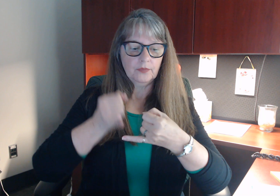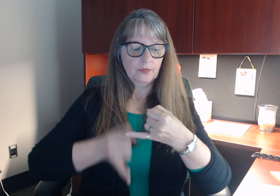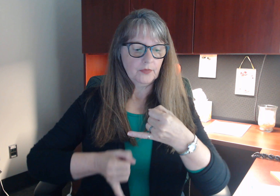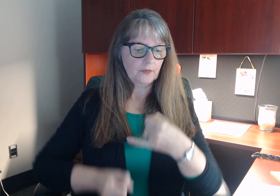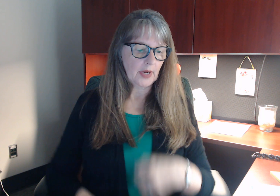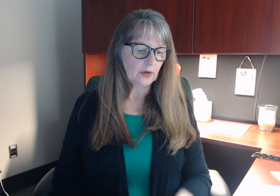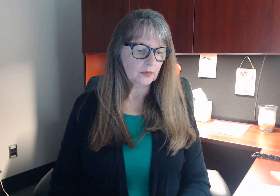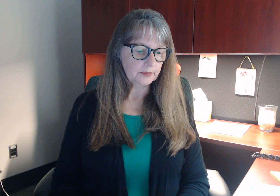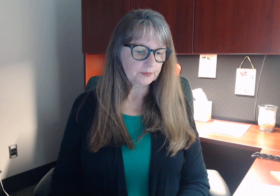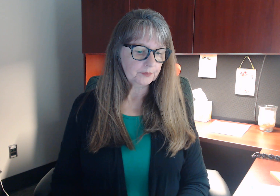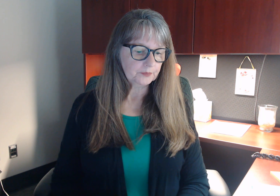Final.